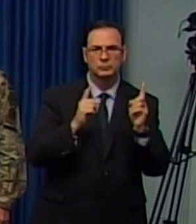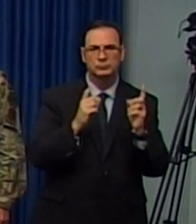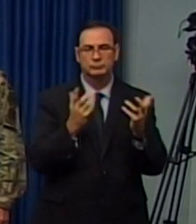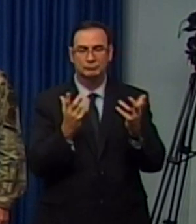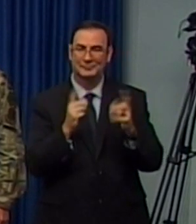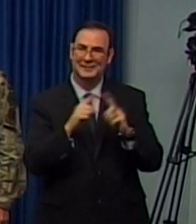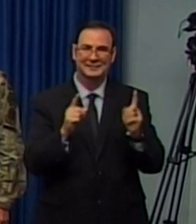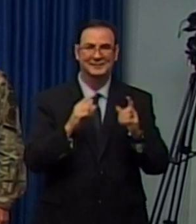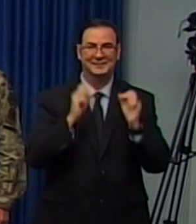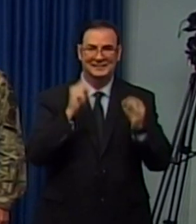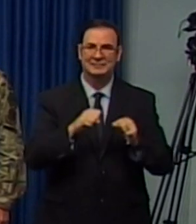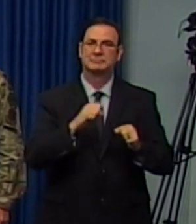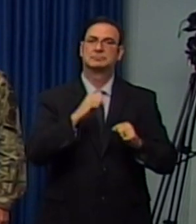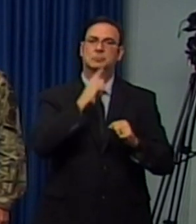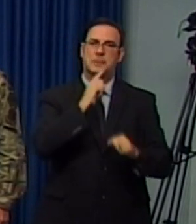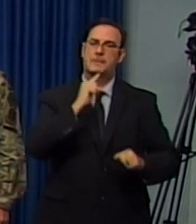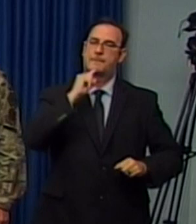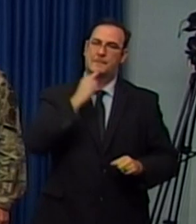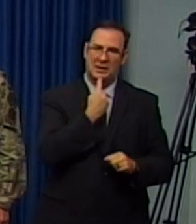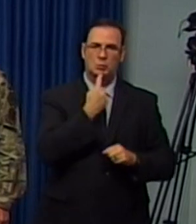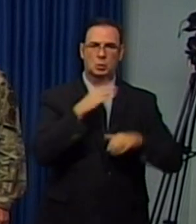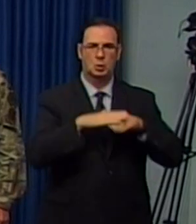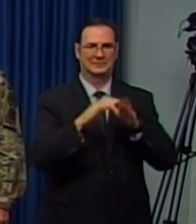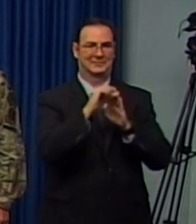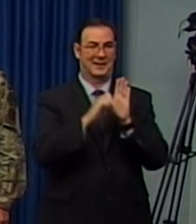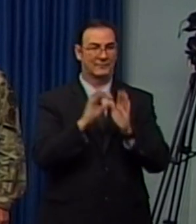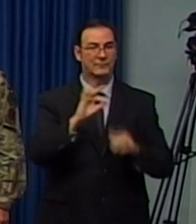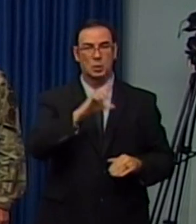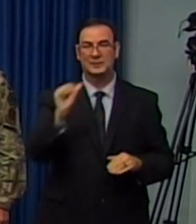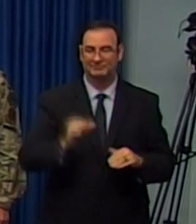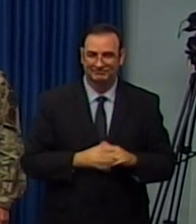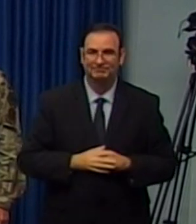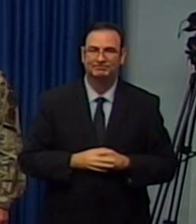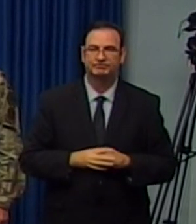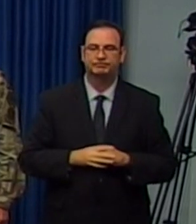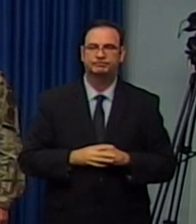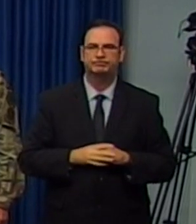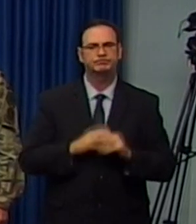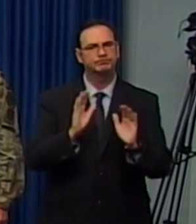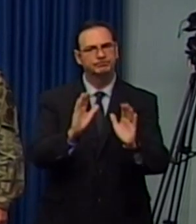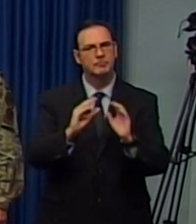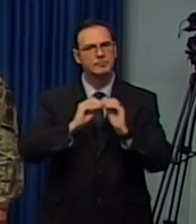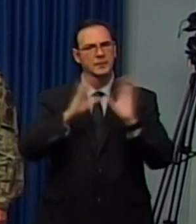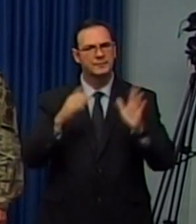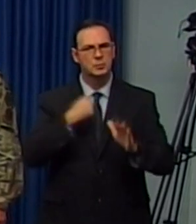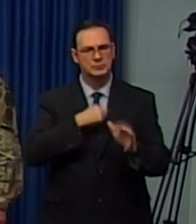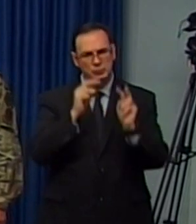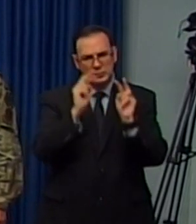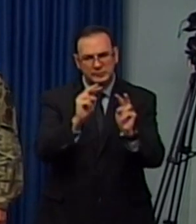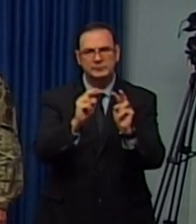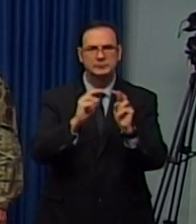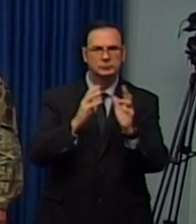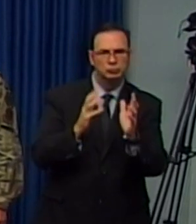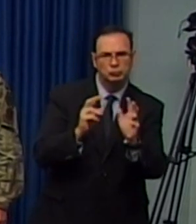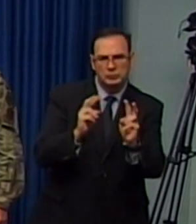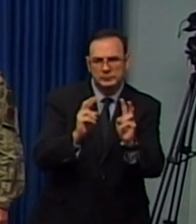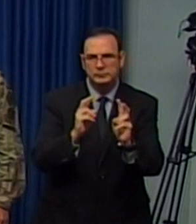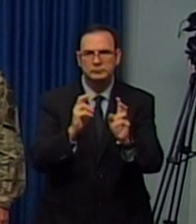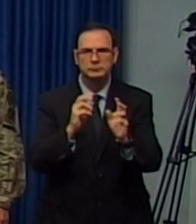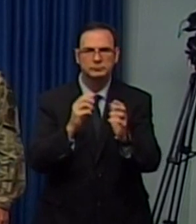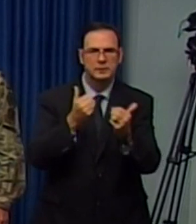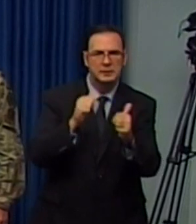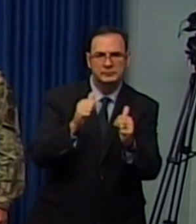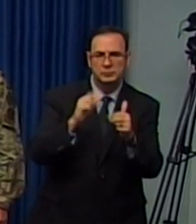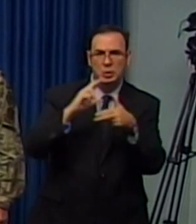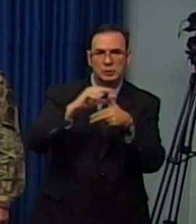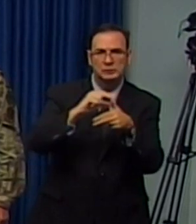Florida. And so that's what we're doing. You know, obviously we want to be ready to respond as soon as the storm does pass. So